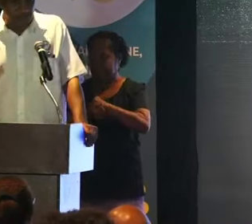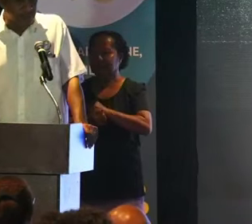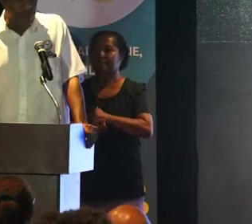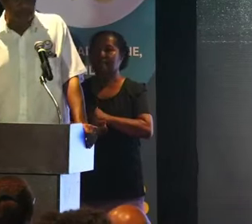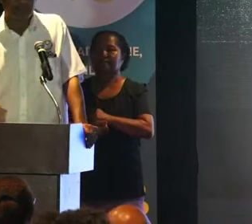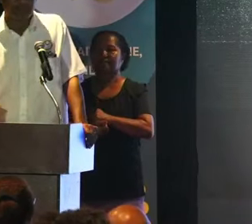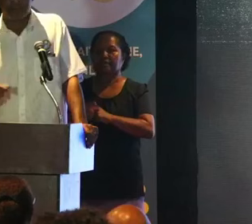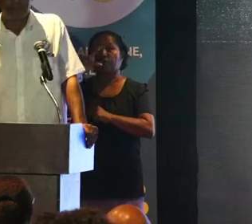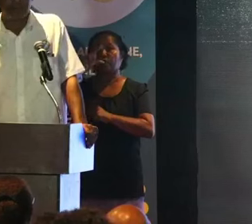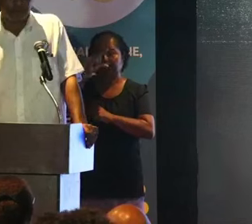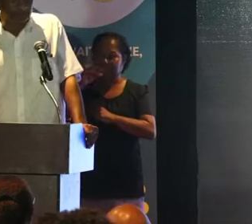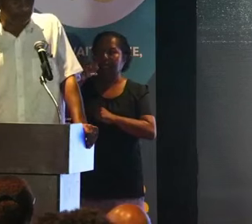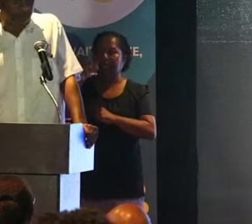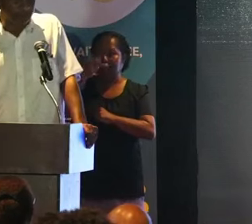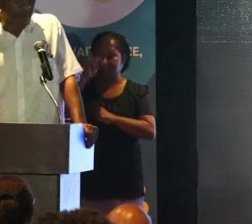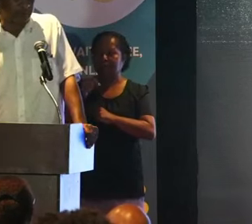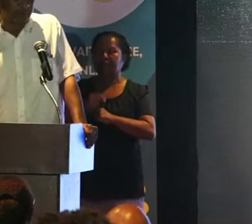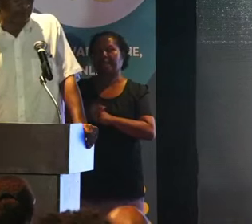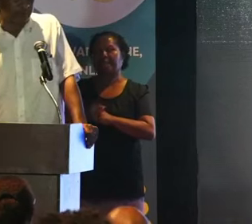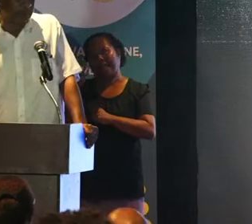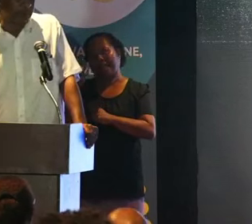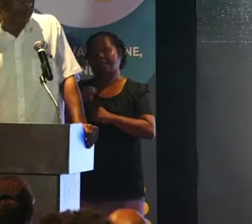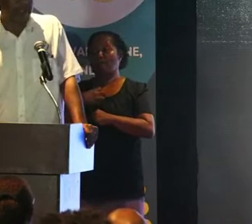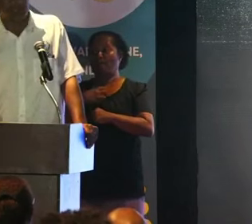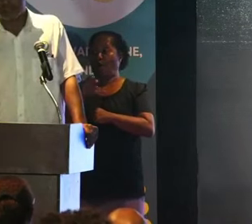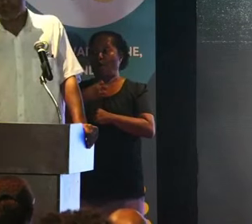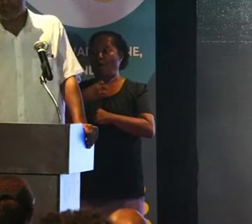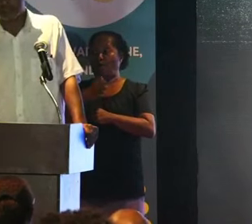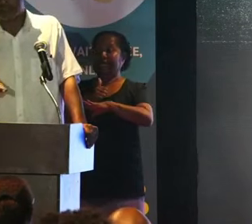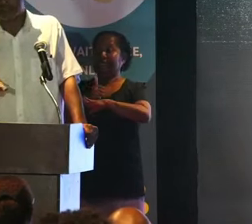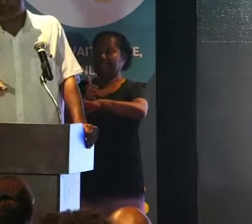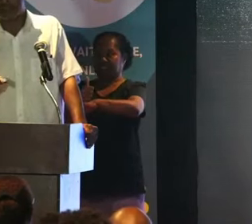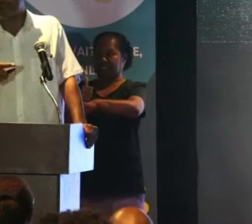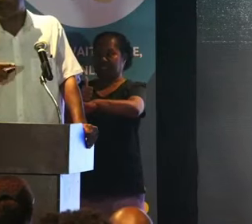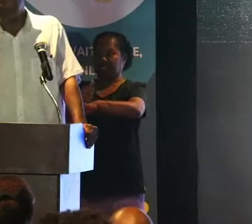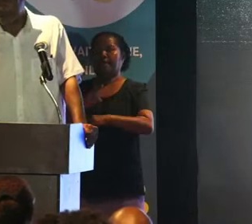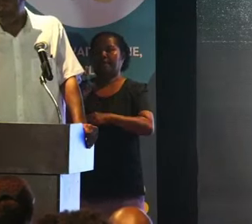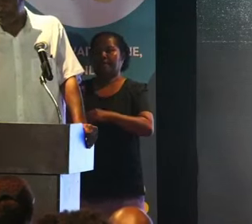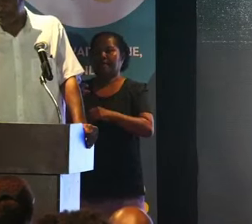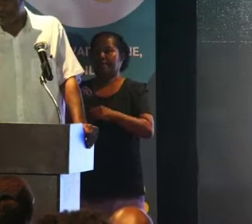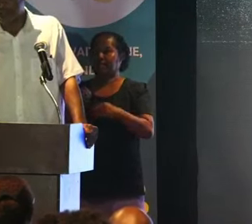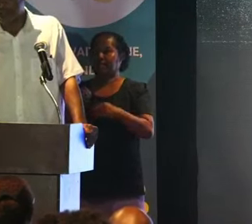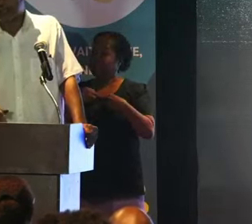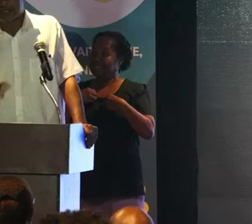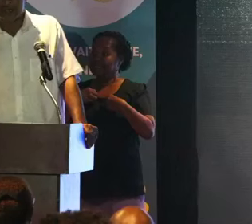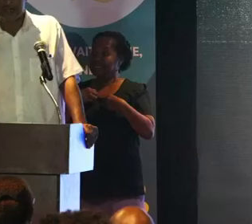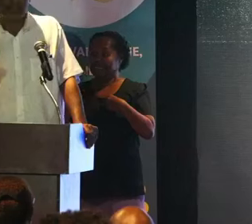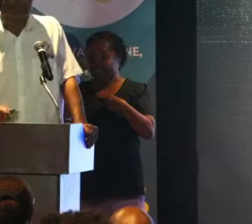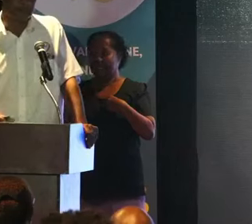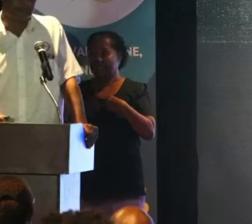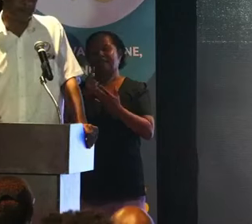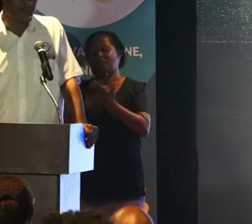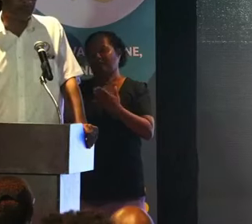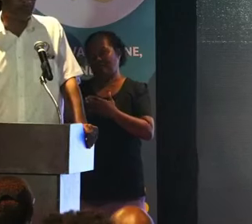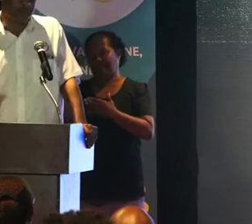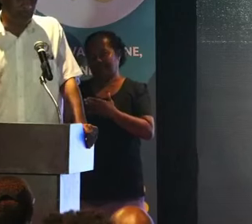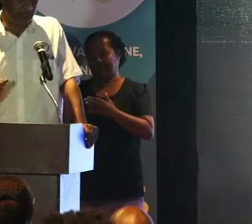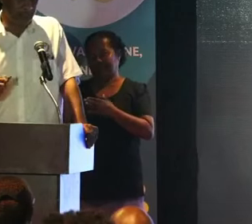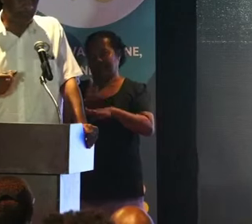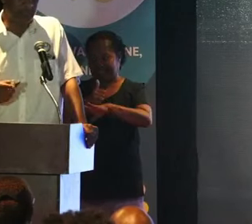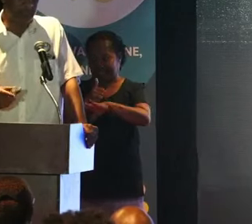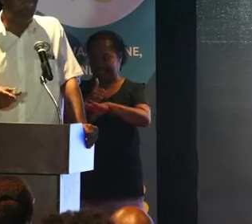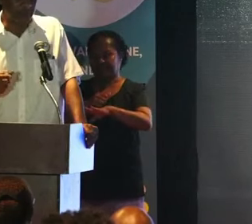you can perform more than one type of activity. Otherwise, for a business name, it's only one activity.